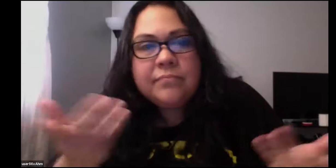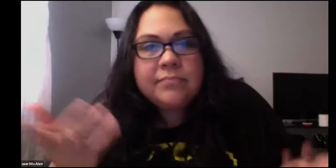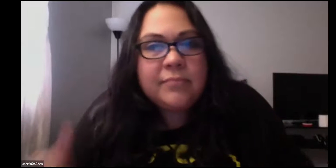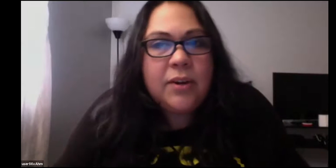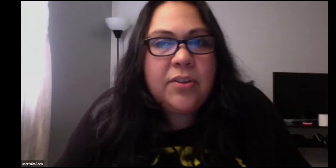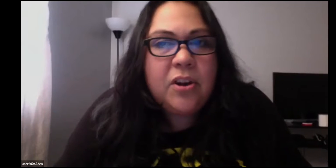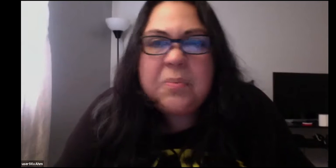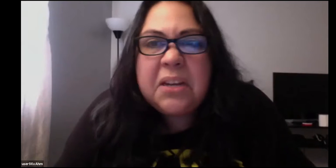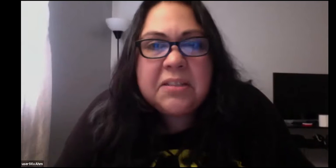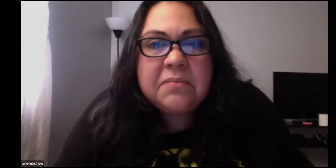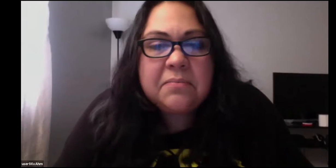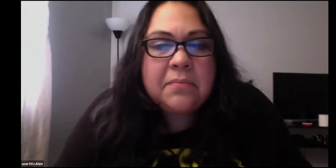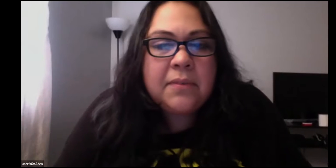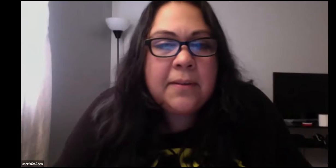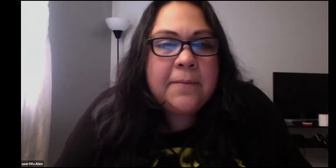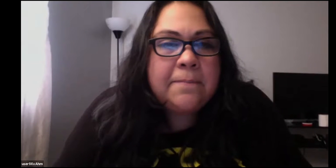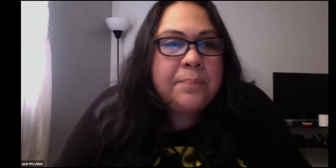What other objects?